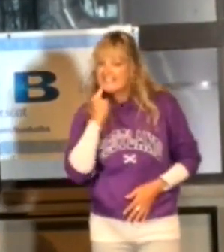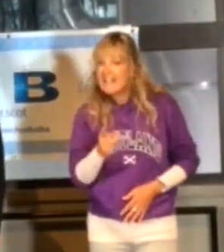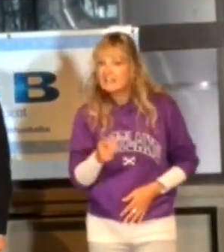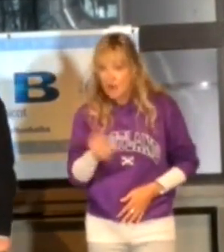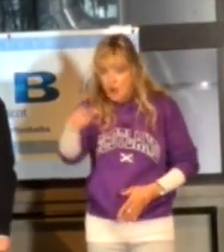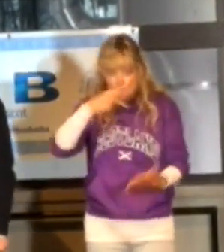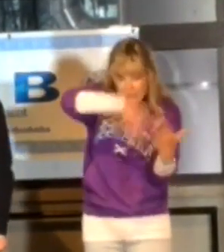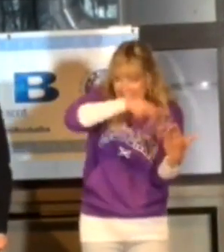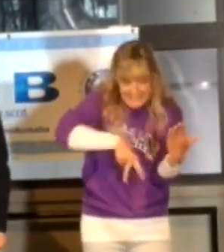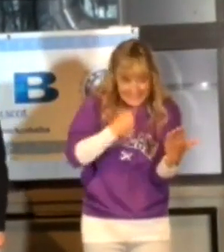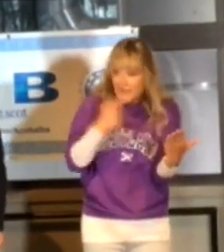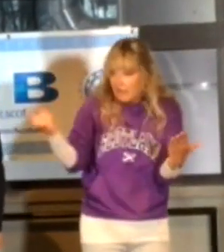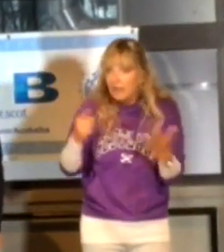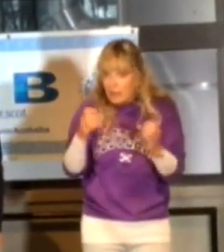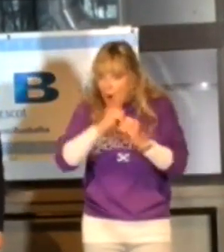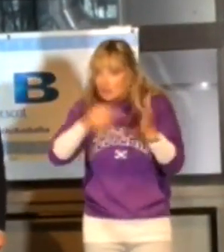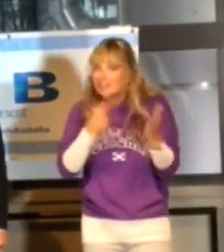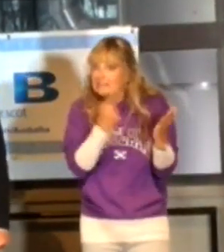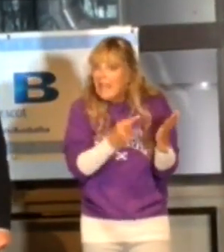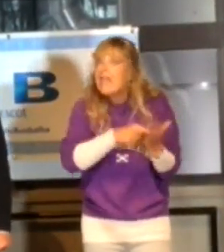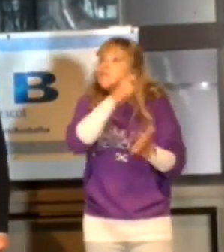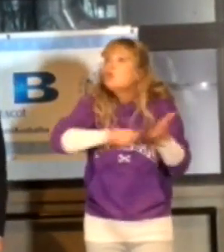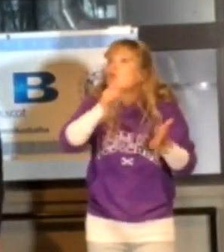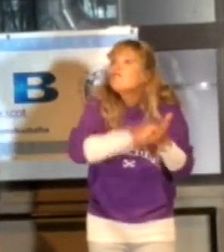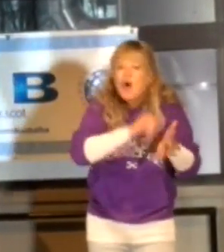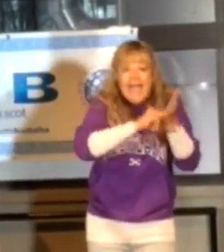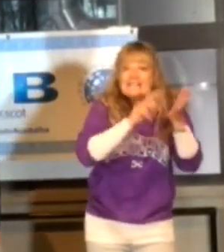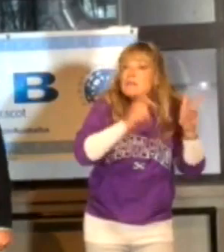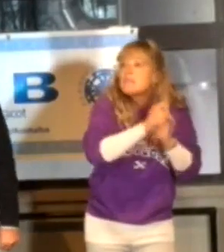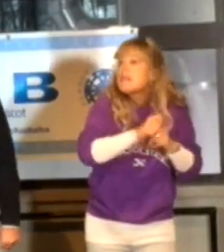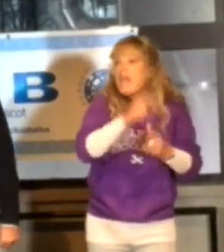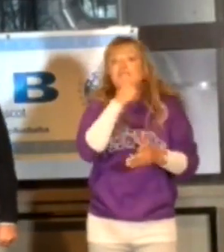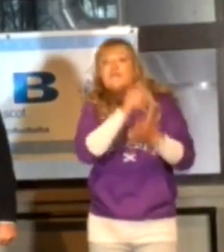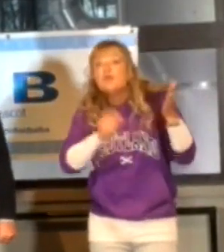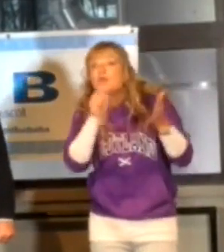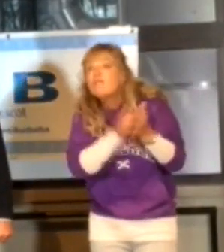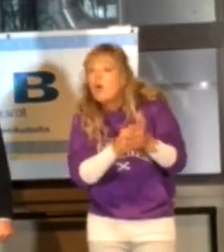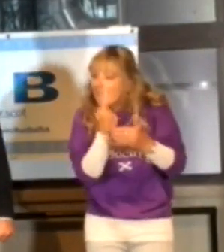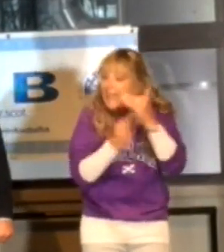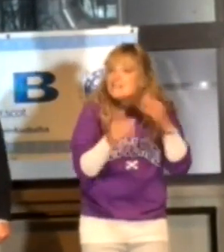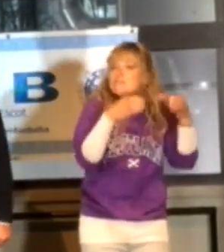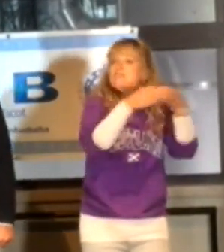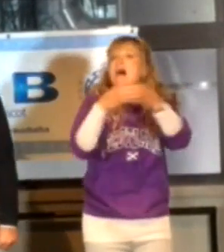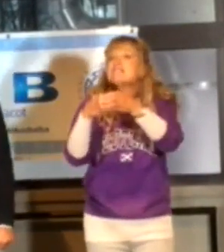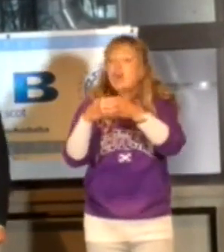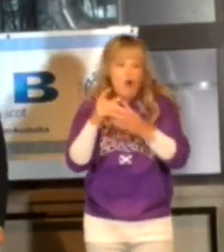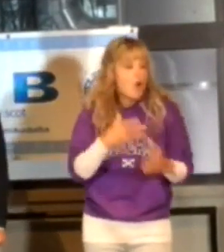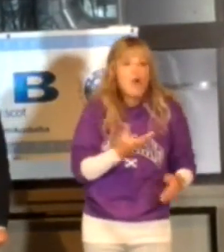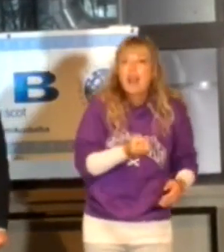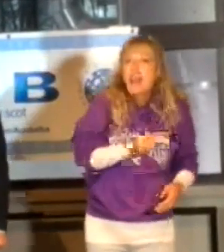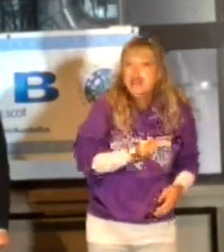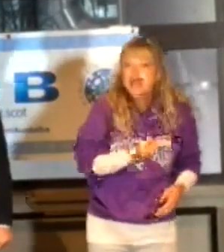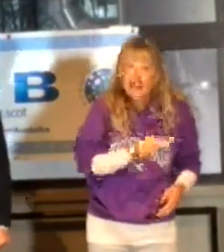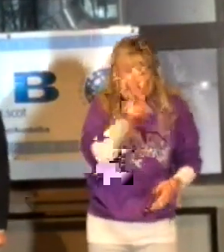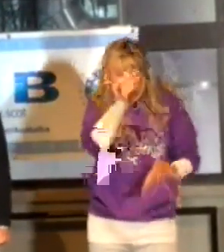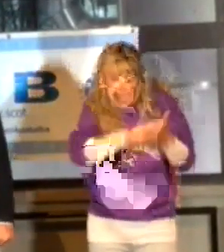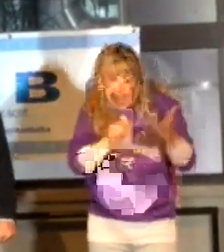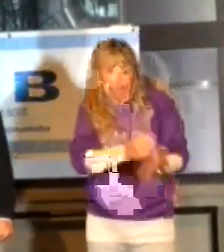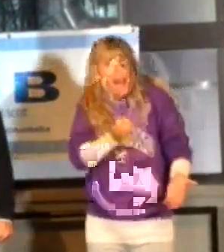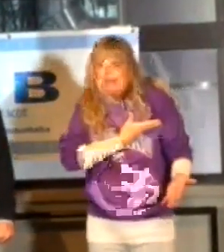read the material that they put out in Scotland. Go and listen to what Johnson said. He said, if anybody votes